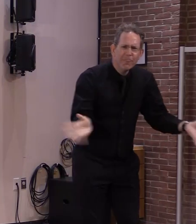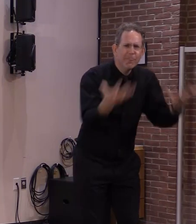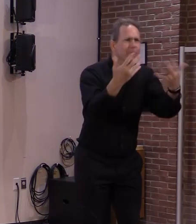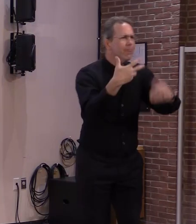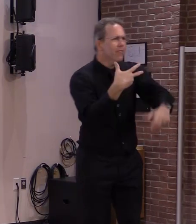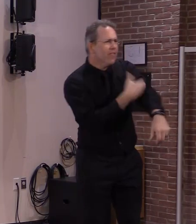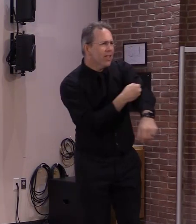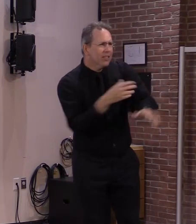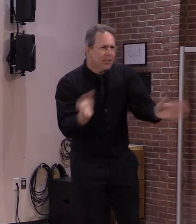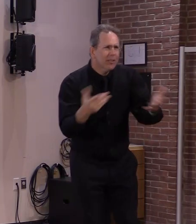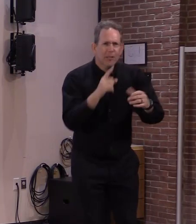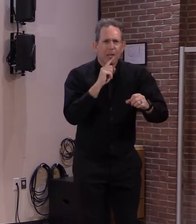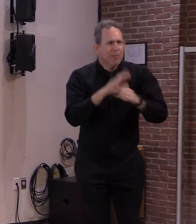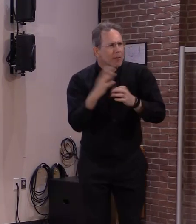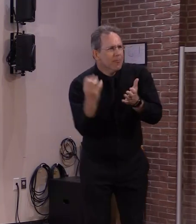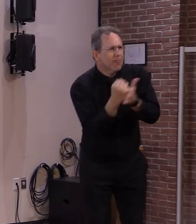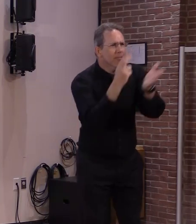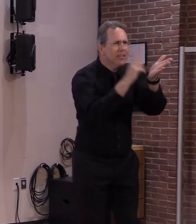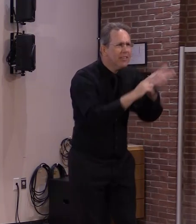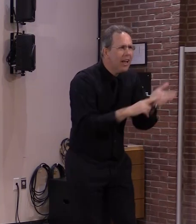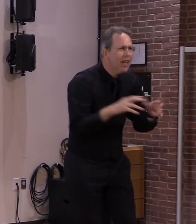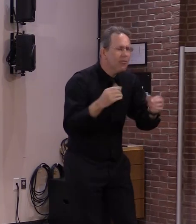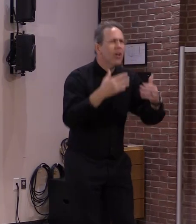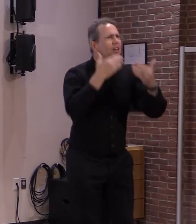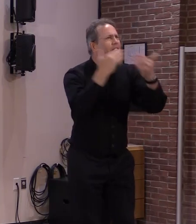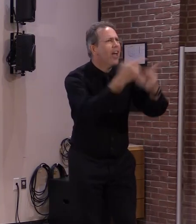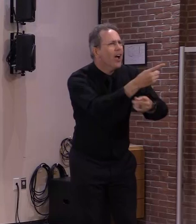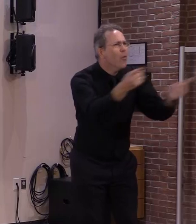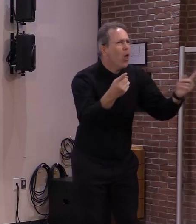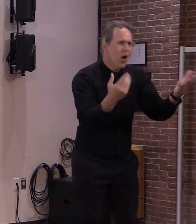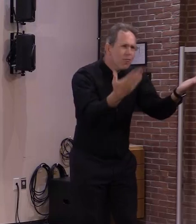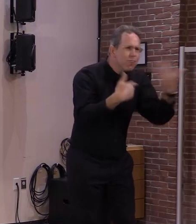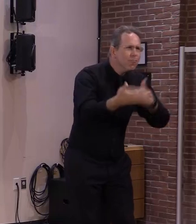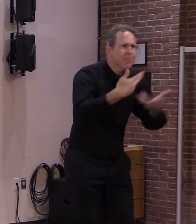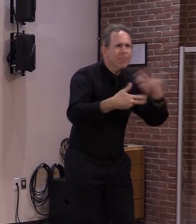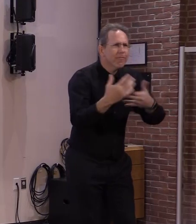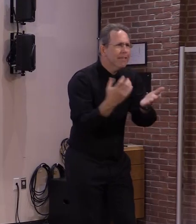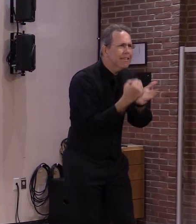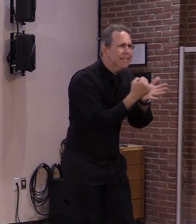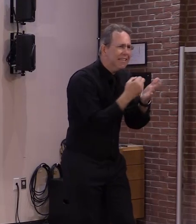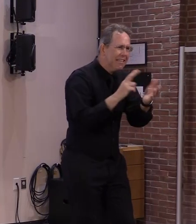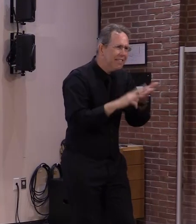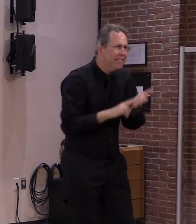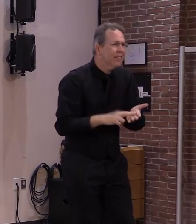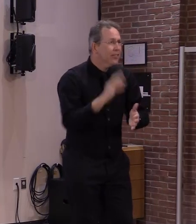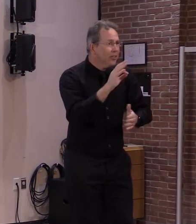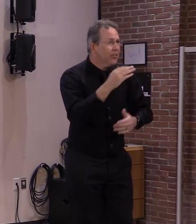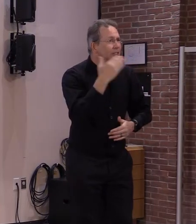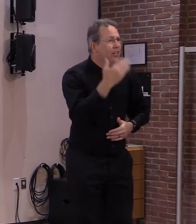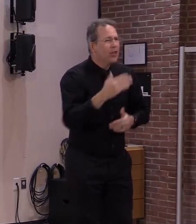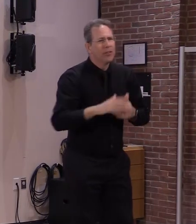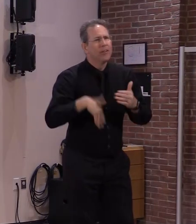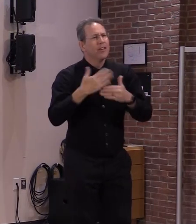doing the right thing. Thank you to all. At this time, I'd like to turn it over to Dr. Levine for a health update.